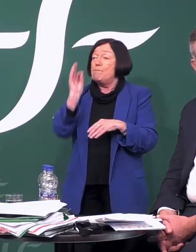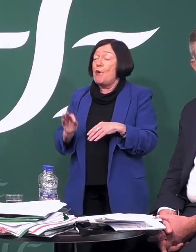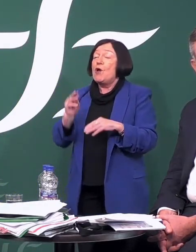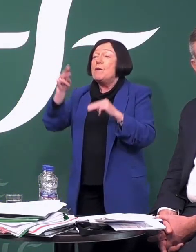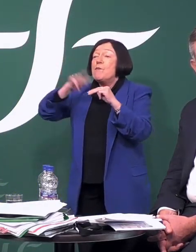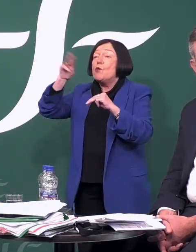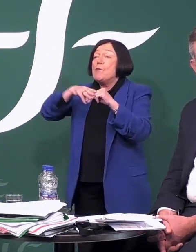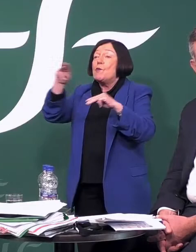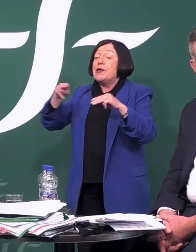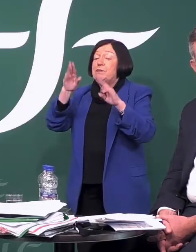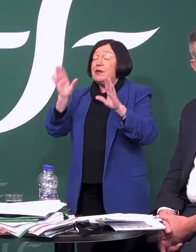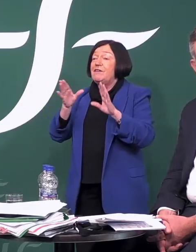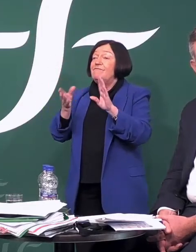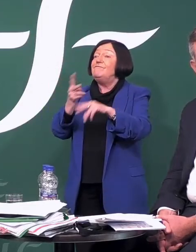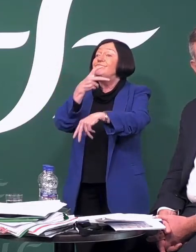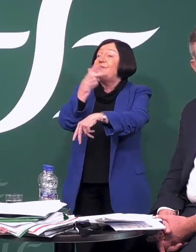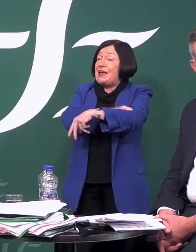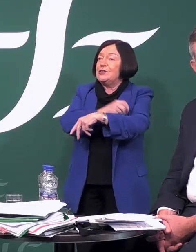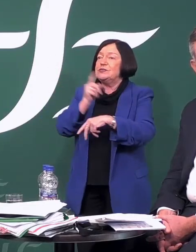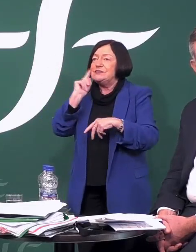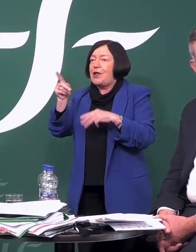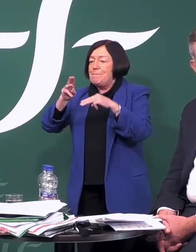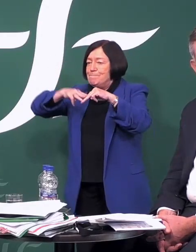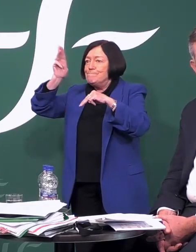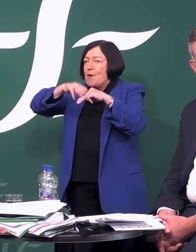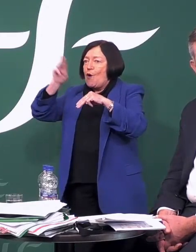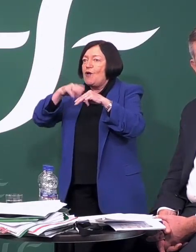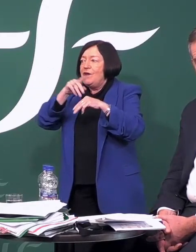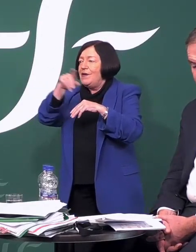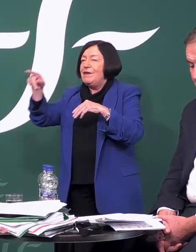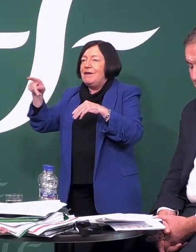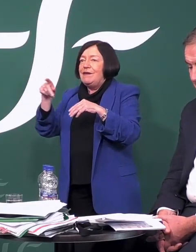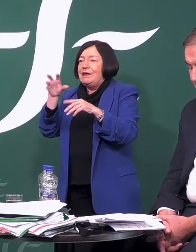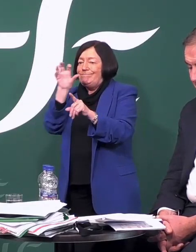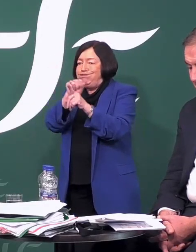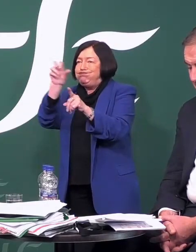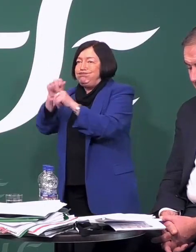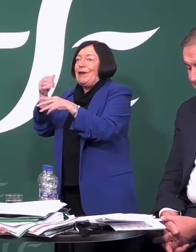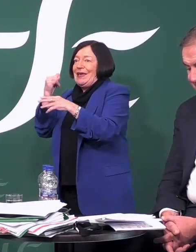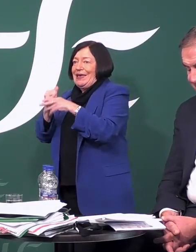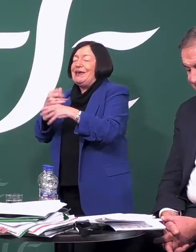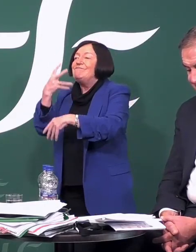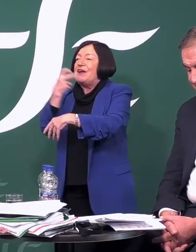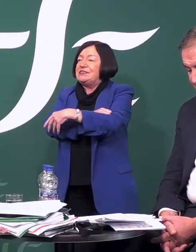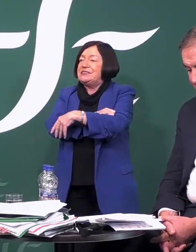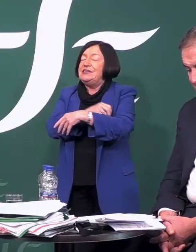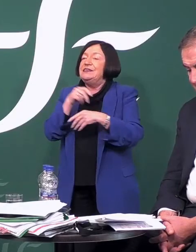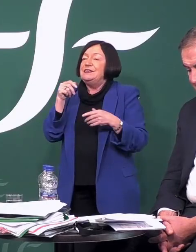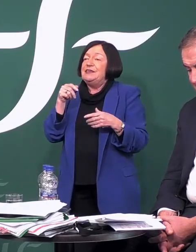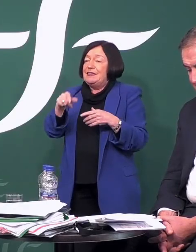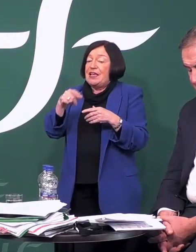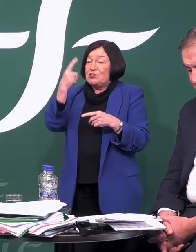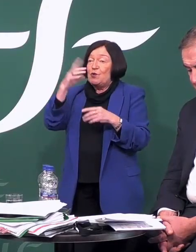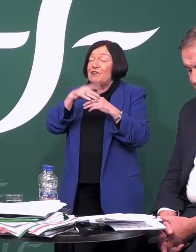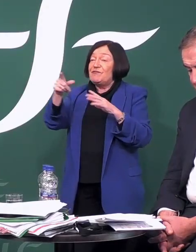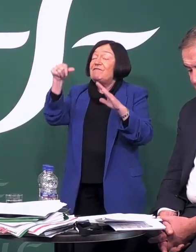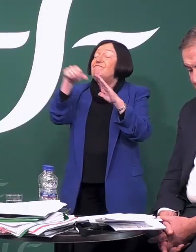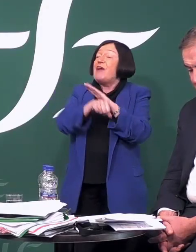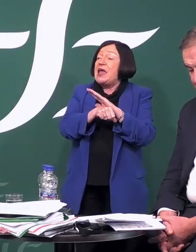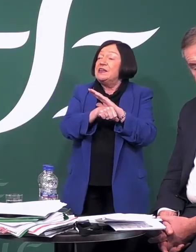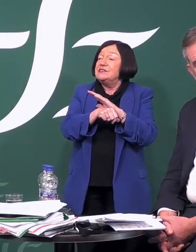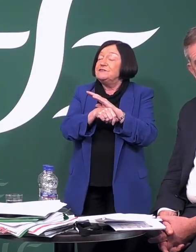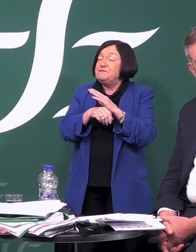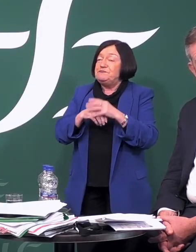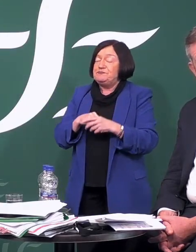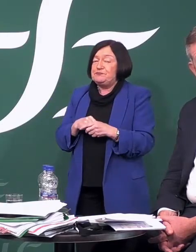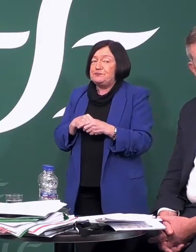As more and more people become vaccinated, we expect to see more cases among vaccinated, and that's not a function of the vaccines failing. It's because more of the population are